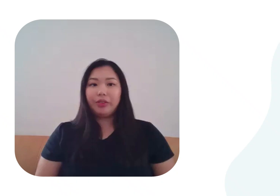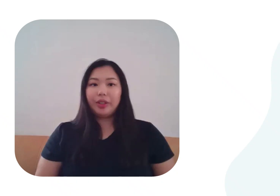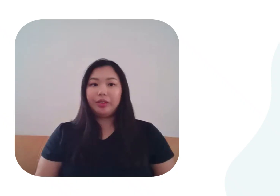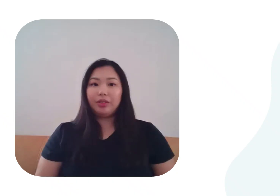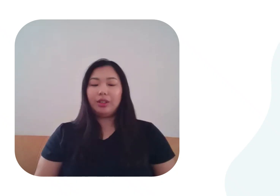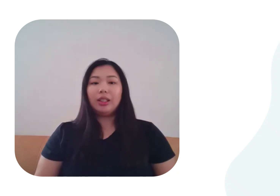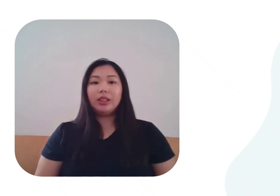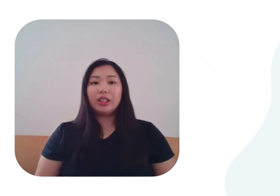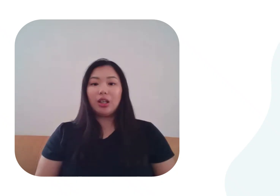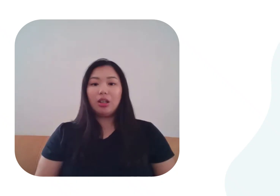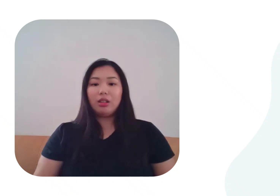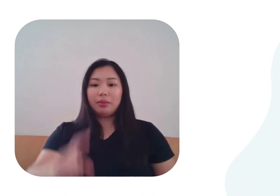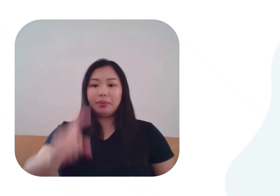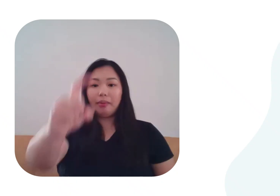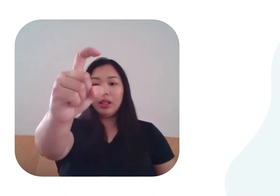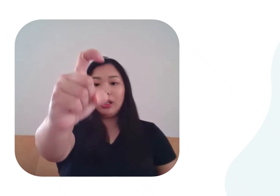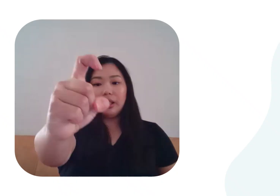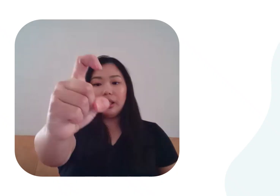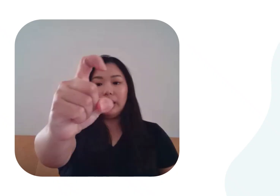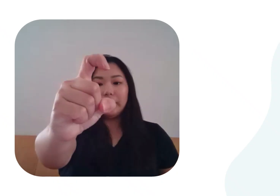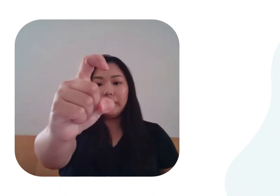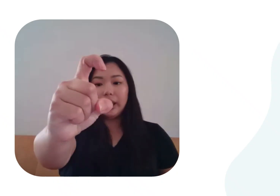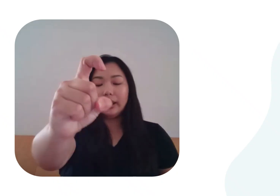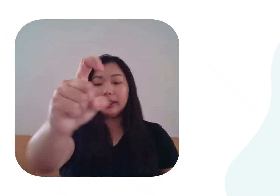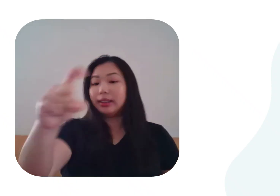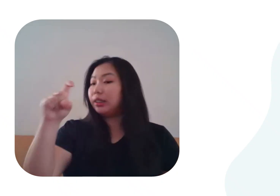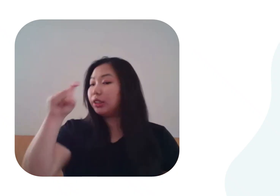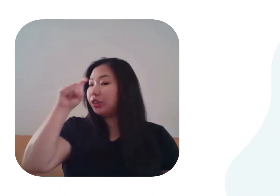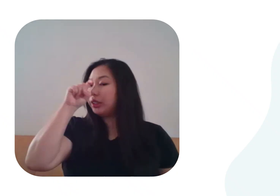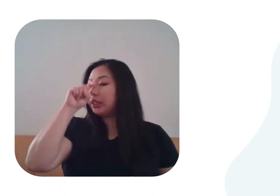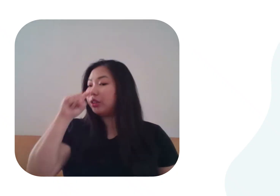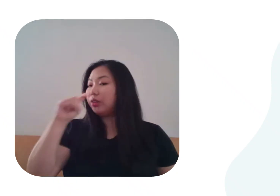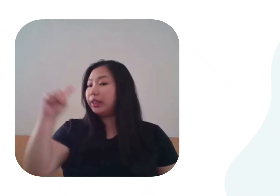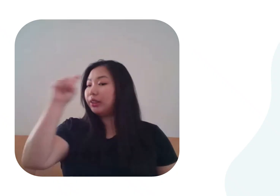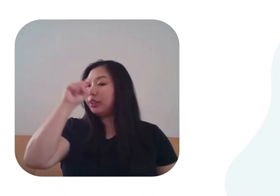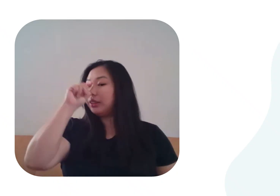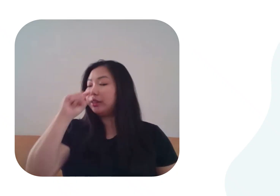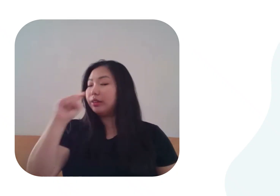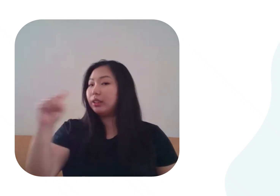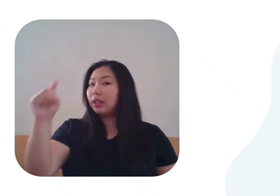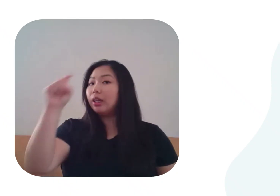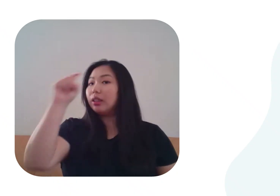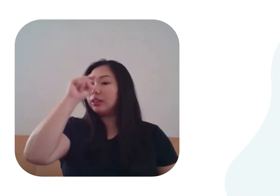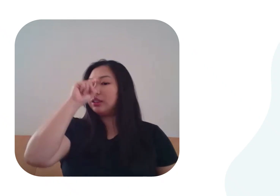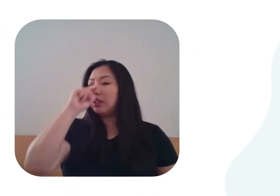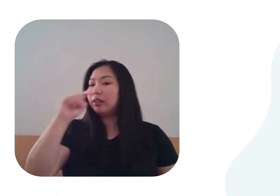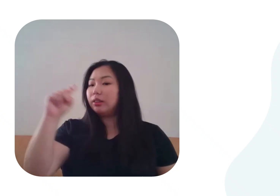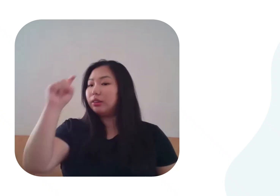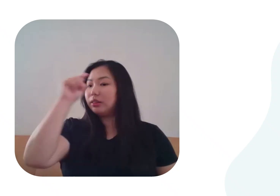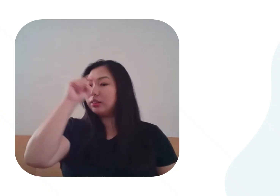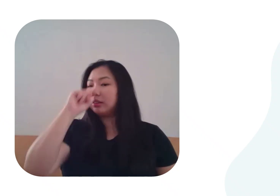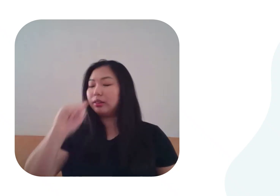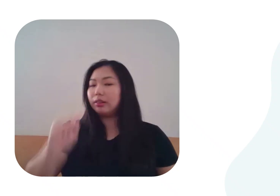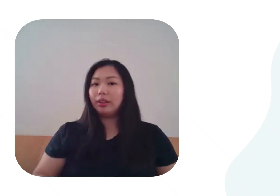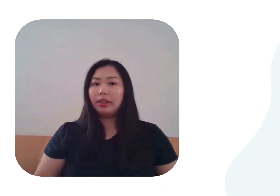Let's review. Doll, the letter X, and stroke down twice on your nose.